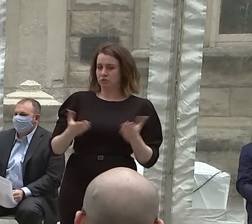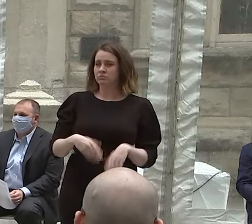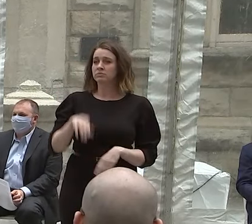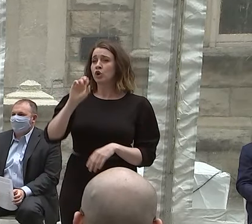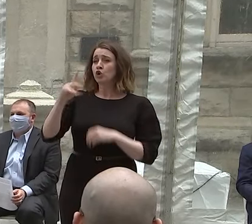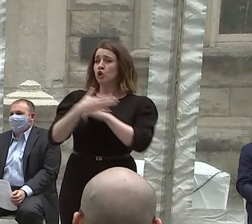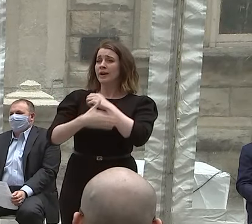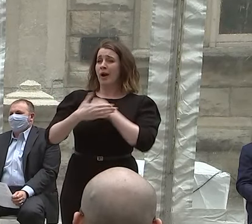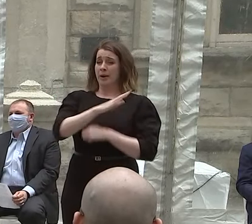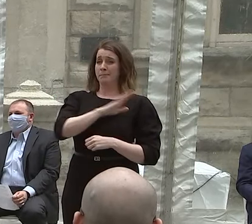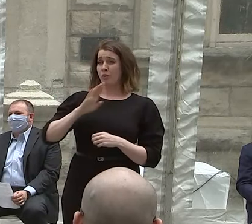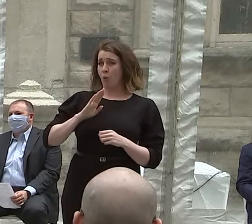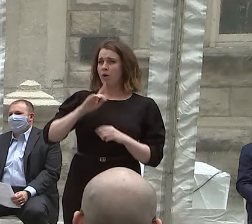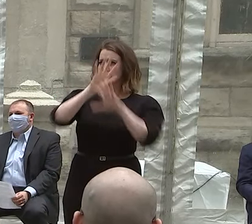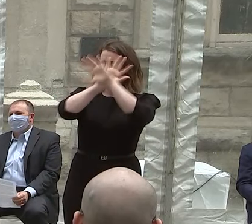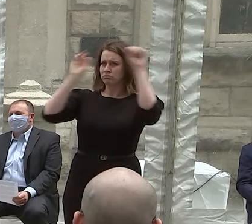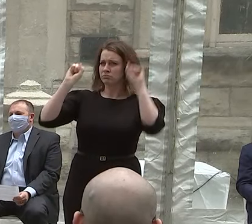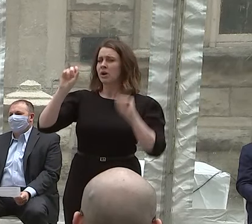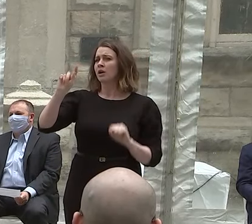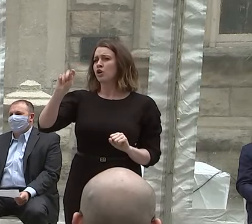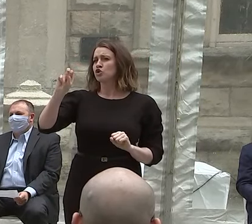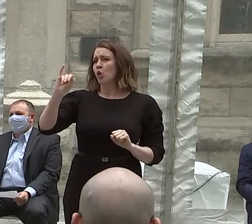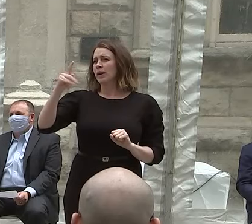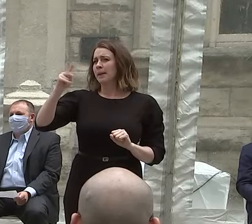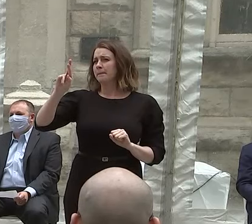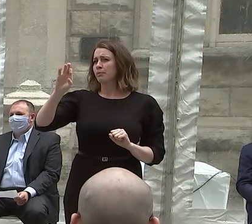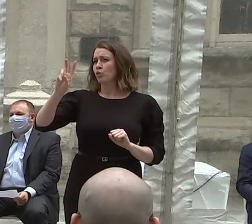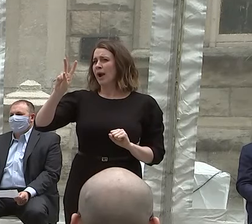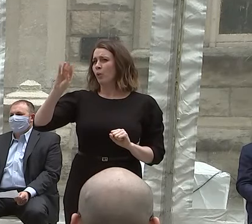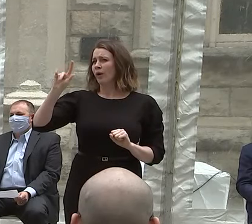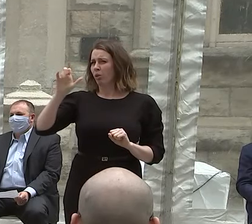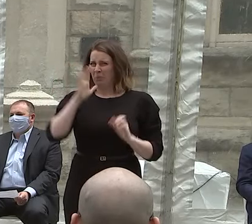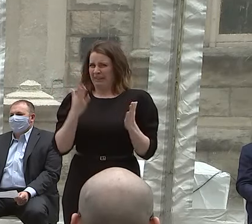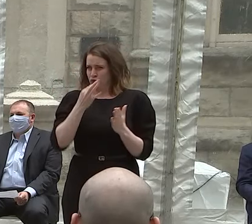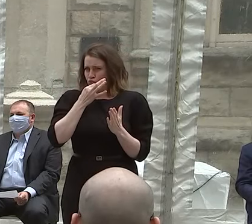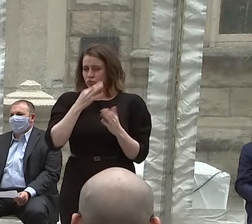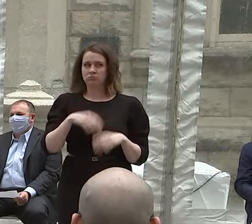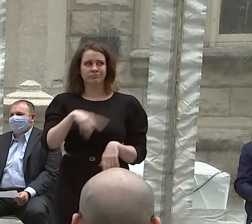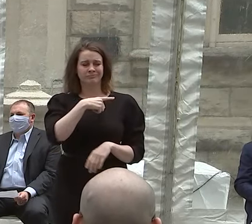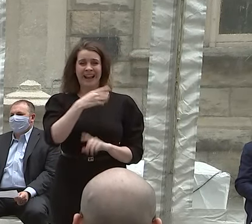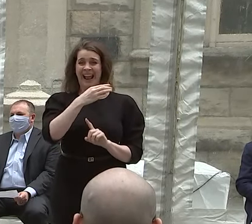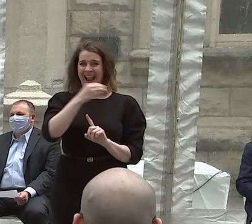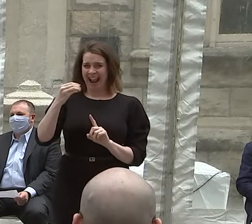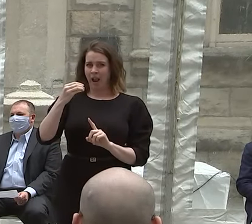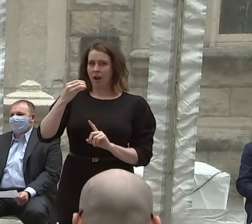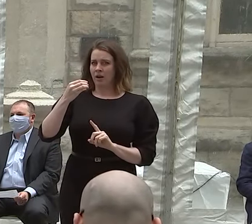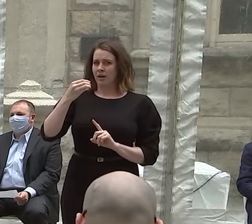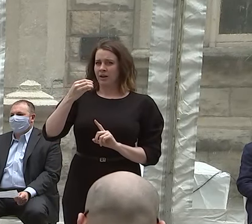Board, Tony Preckwinkle will be here shortly, and I want to also acknowledge Gil Villegas,